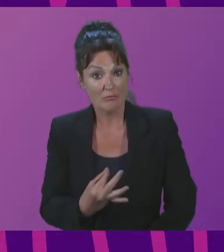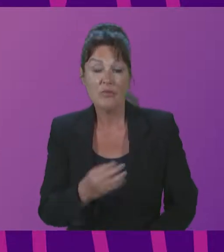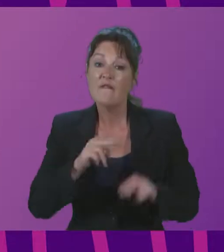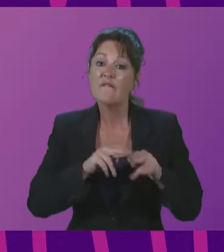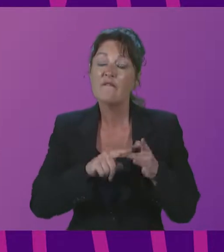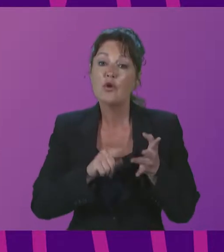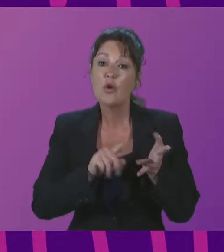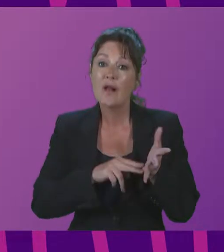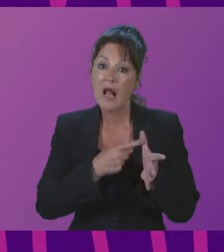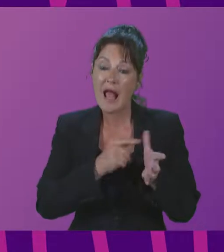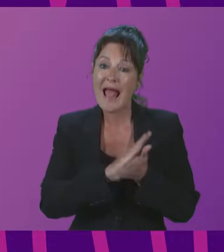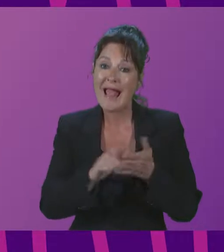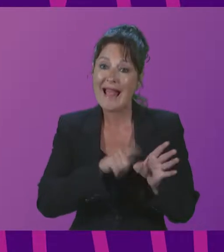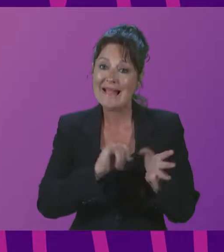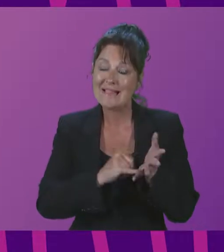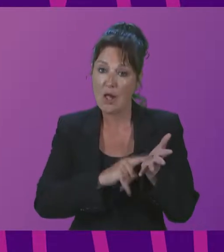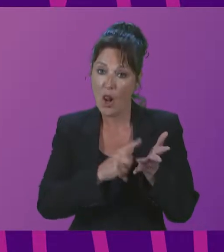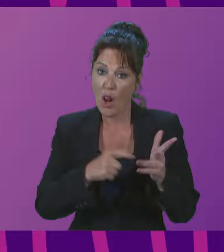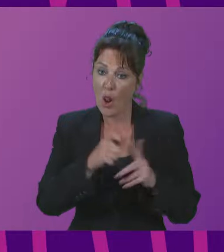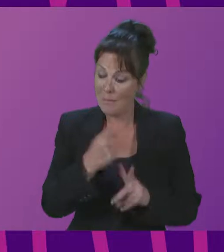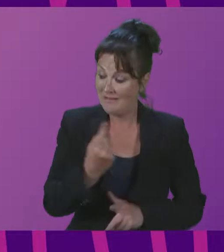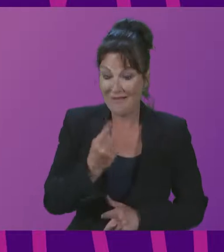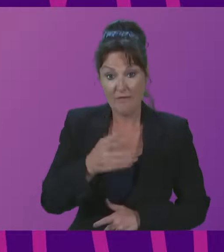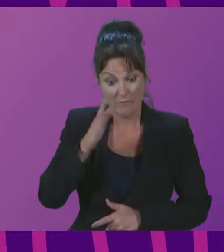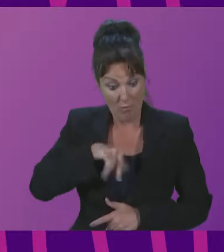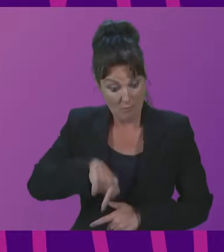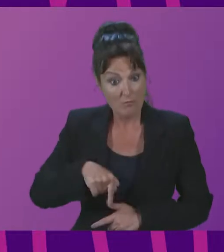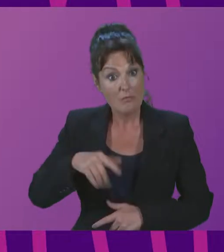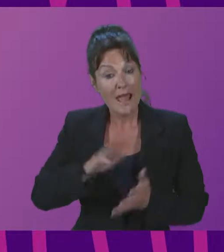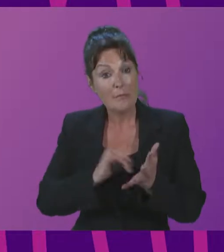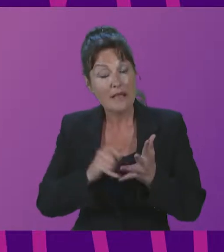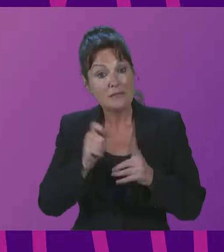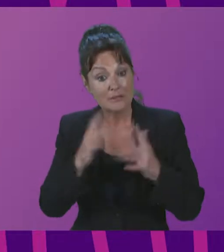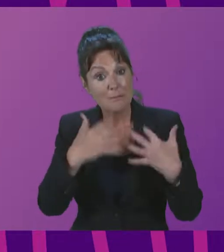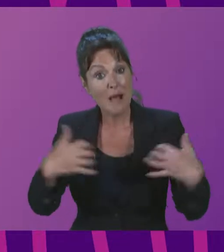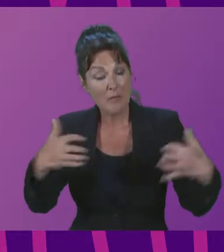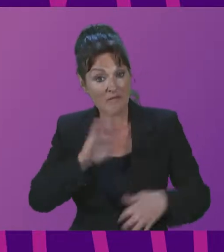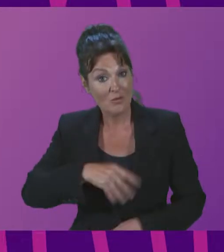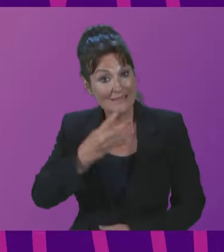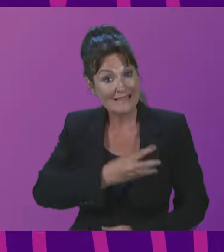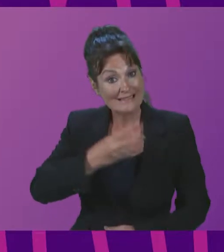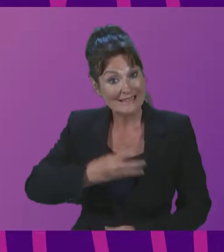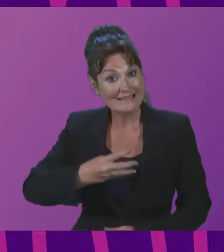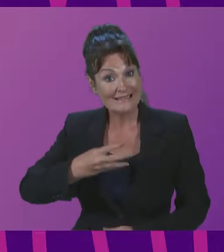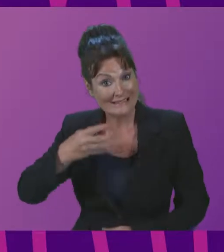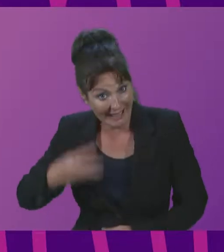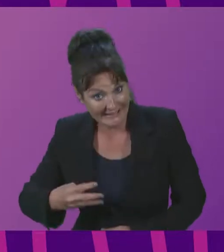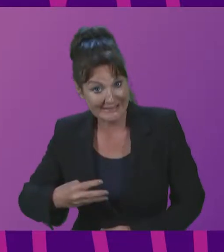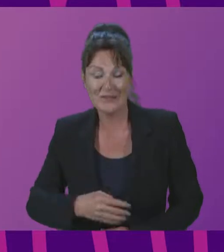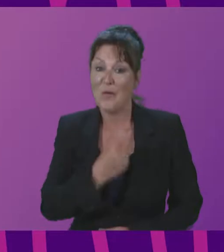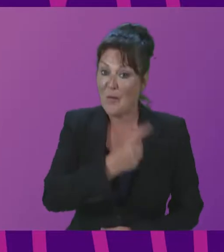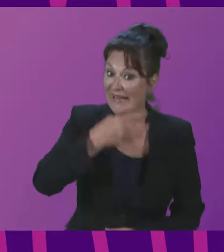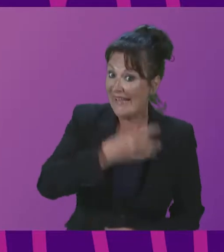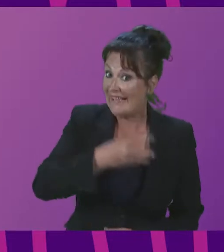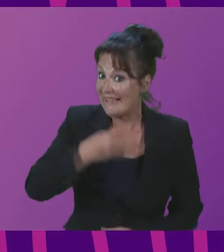1999, a previous and longstanding Cabinet Secretary and currently the Deputy Convener of the Net Zero Energy and Transport Committee,